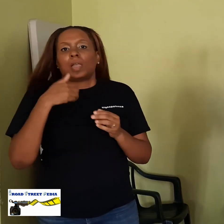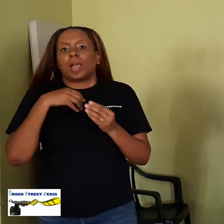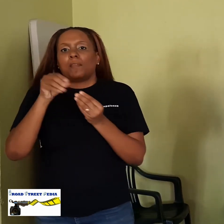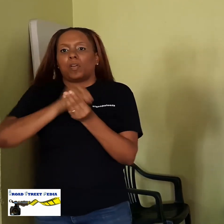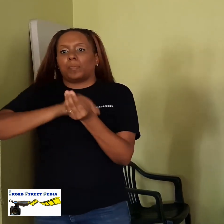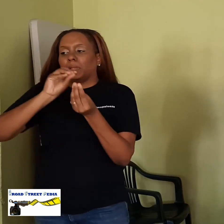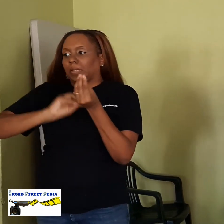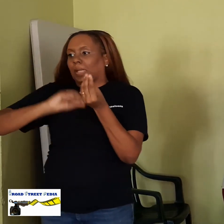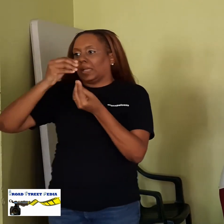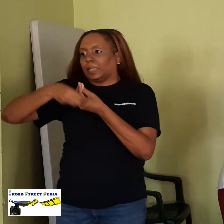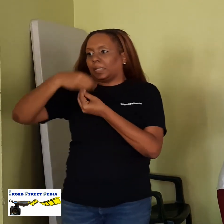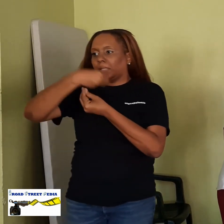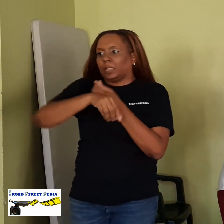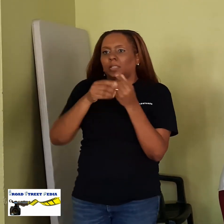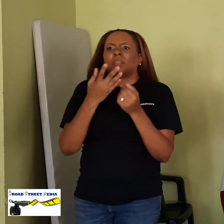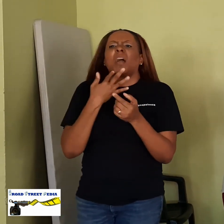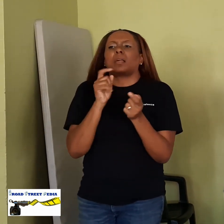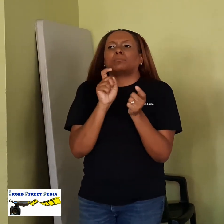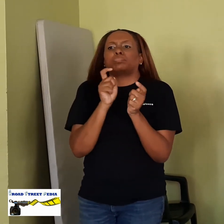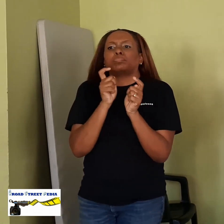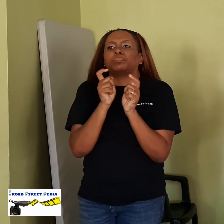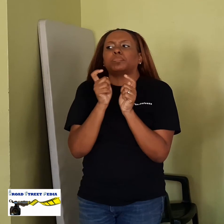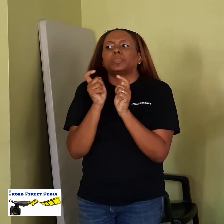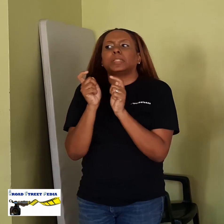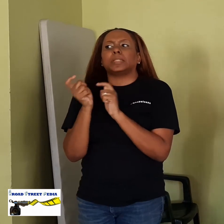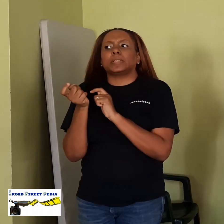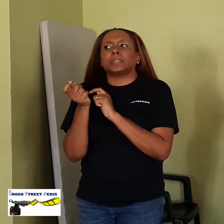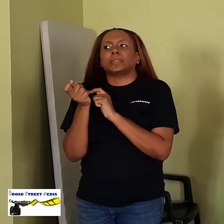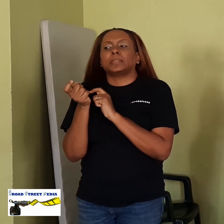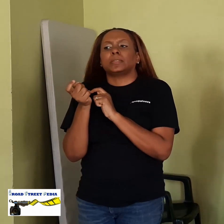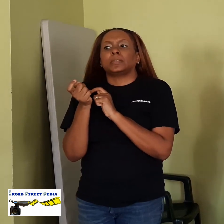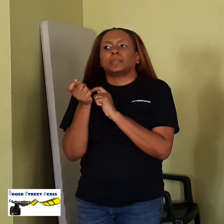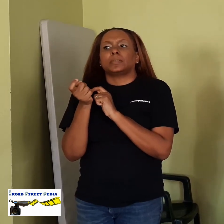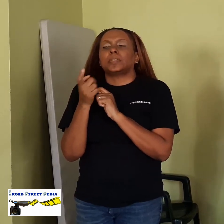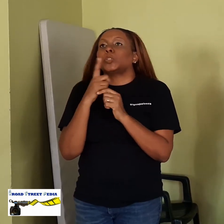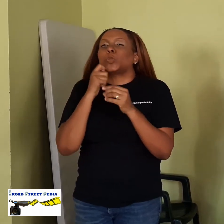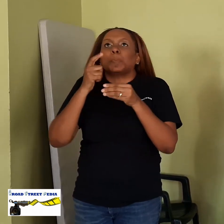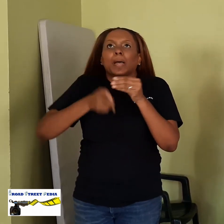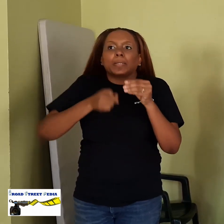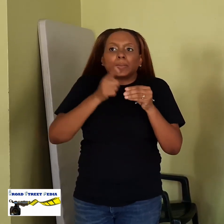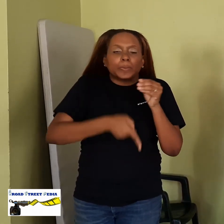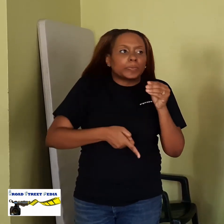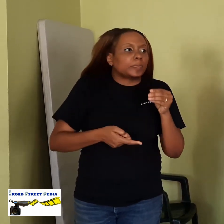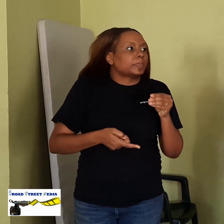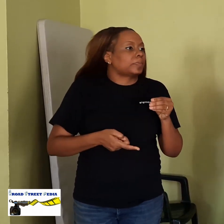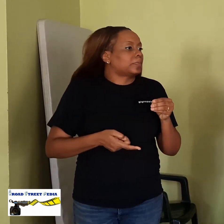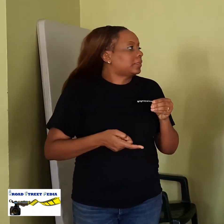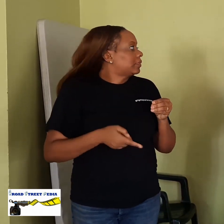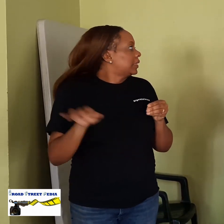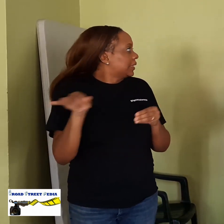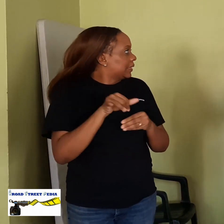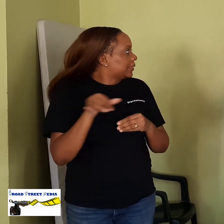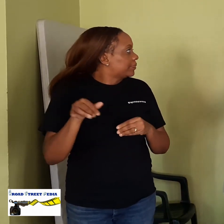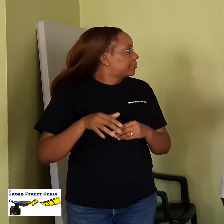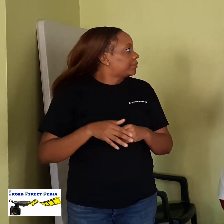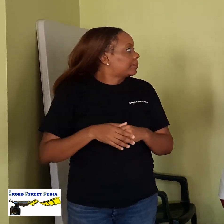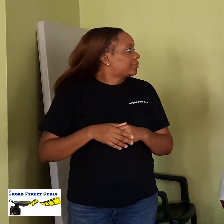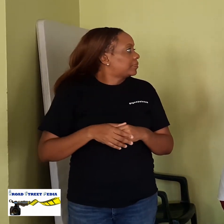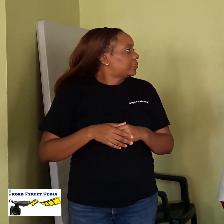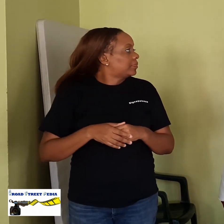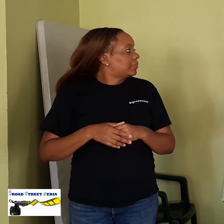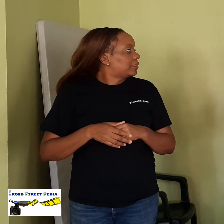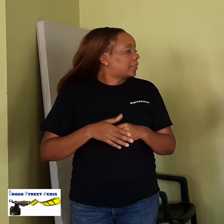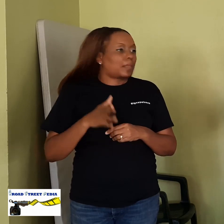is ripening, it's changing its color and sending out this gas, the tomatoes, which are ethylene producers, and you place